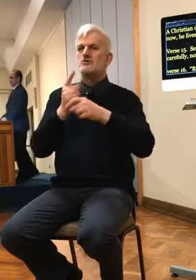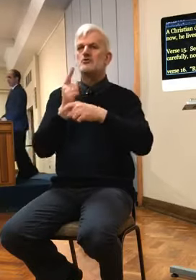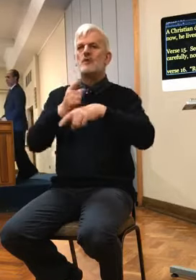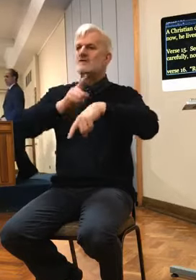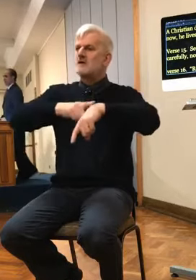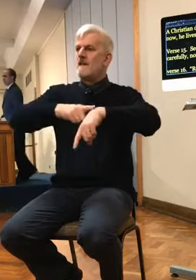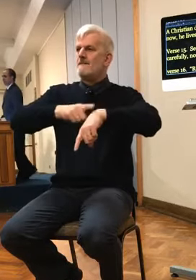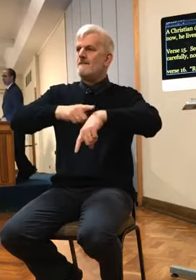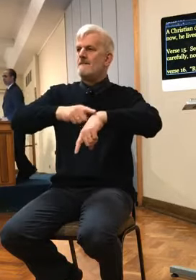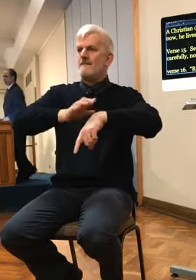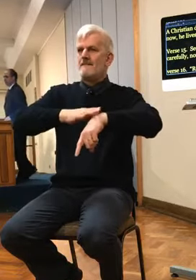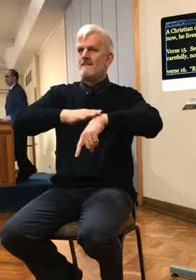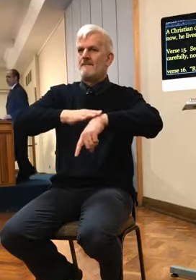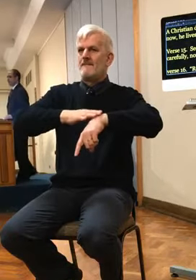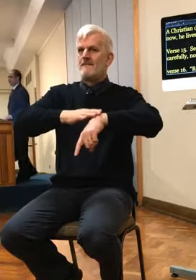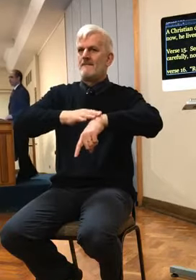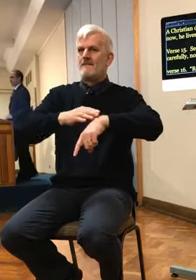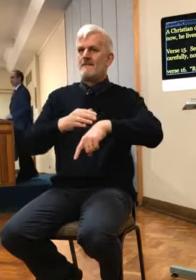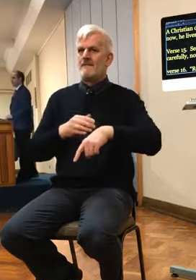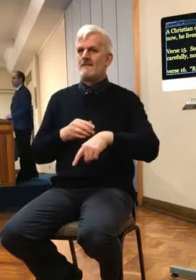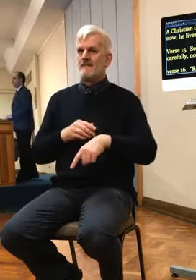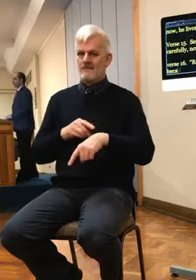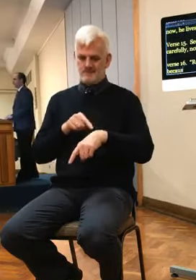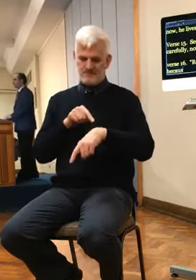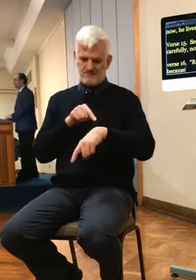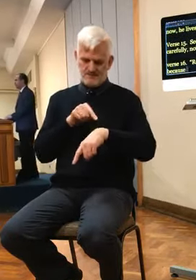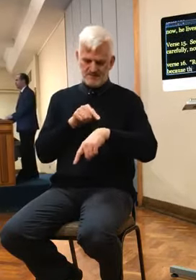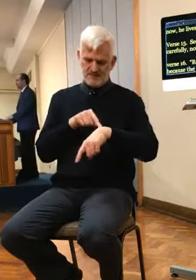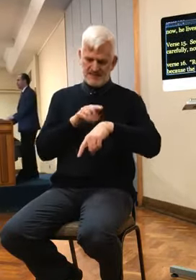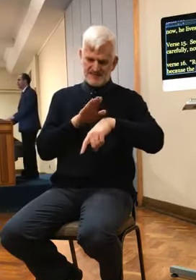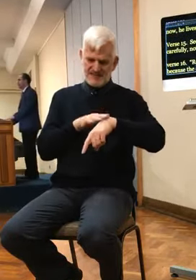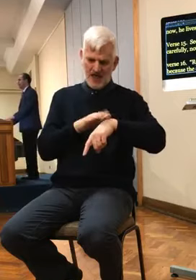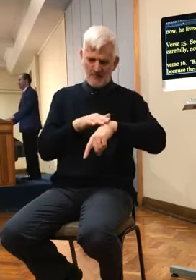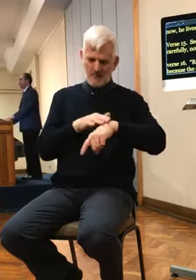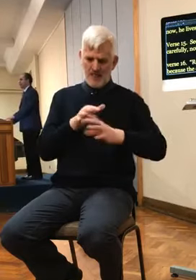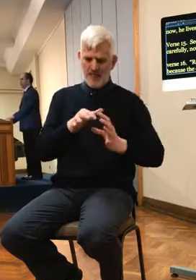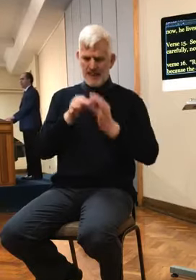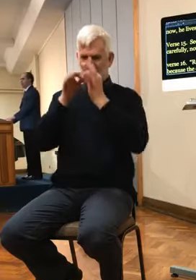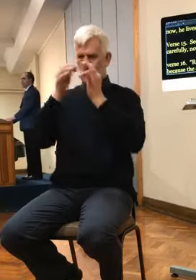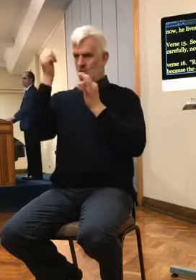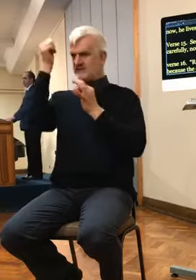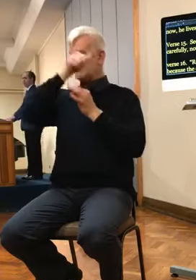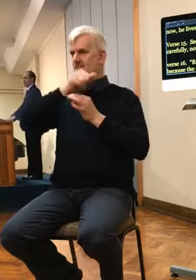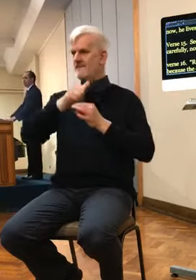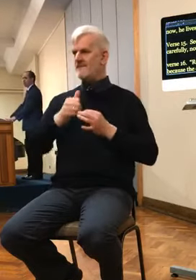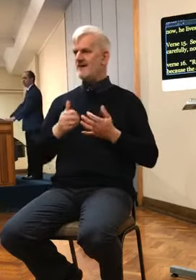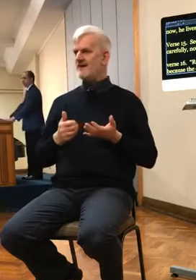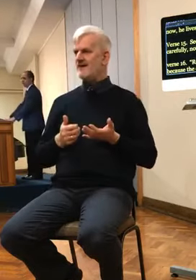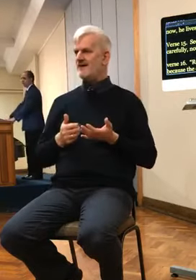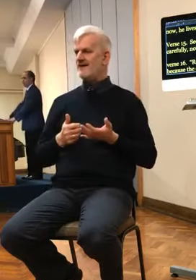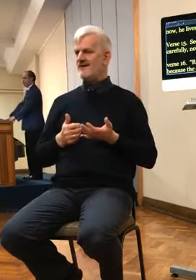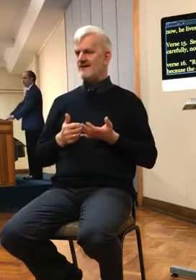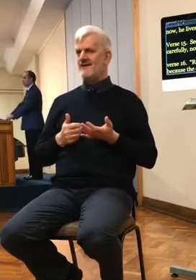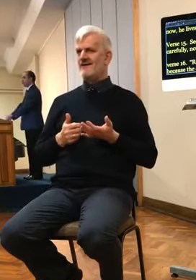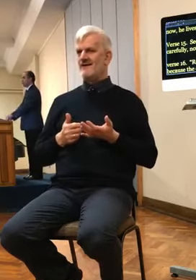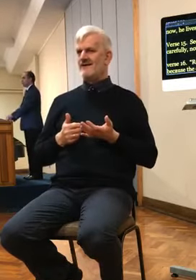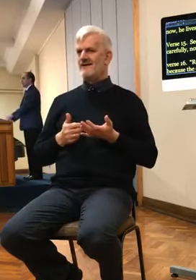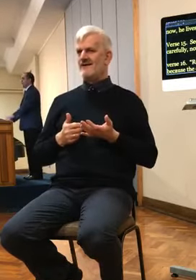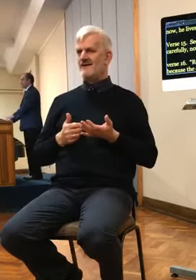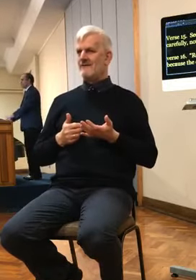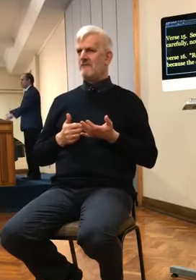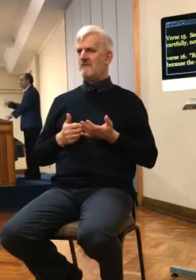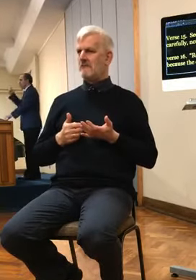the simplest definition of wisdom, we have given it many times behind this pulpit.